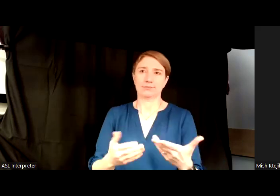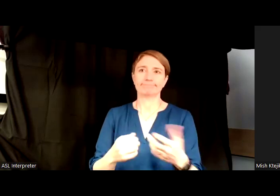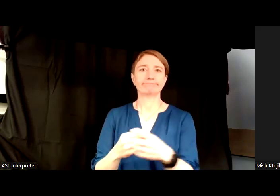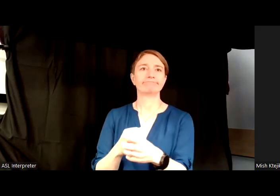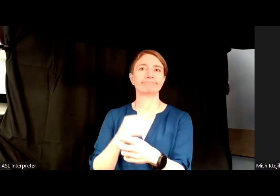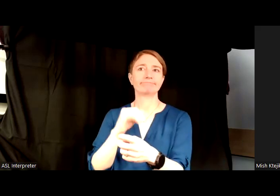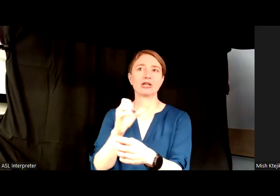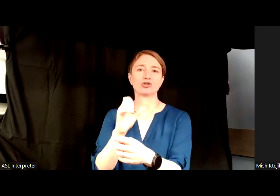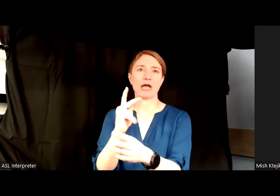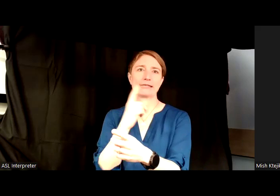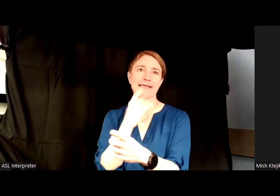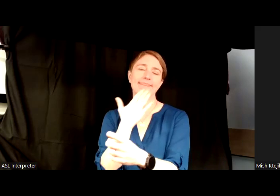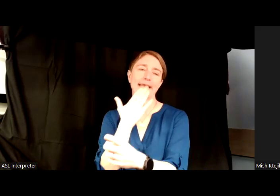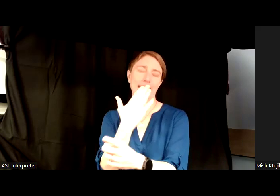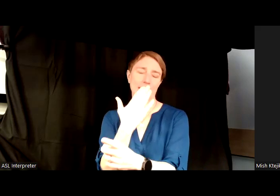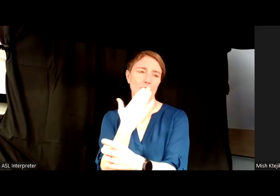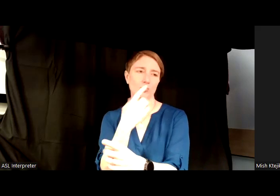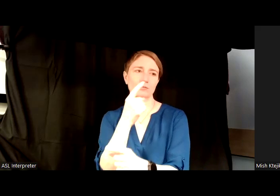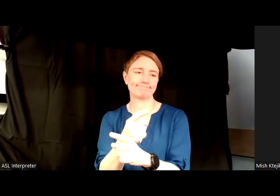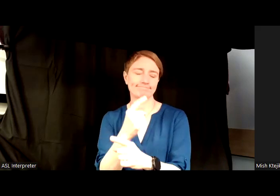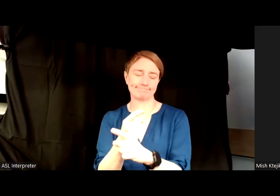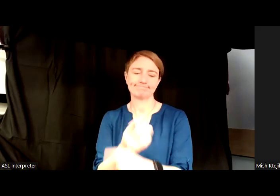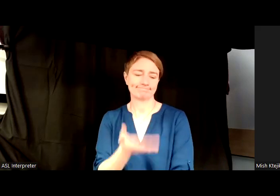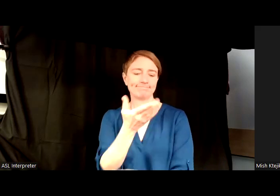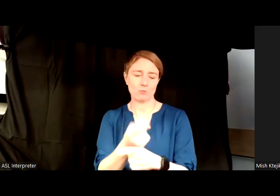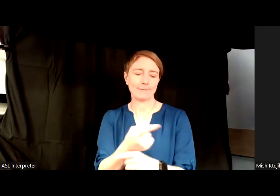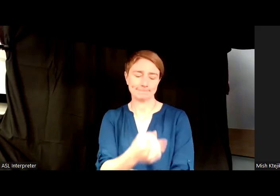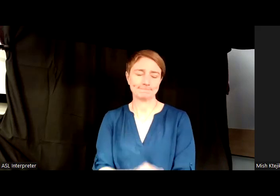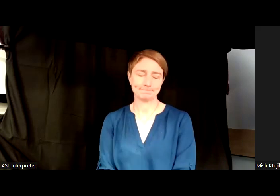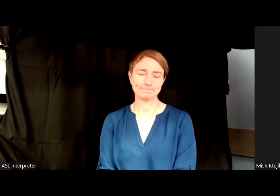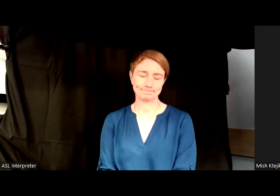Jack says thank you for bringing that up. That's correct.